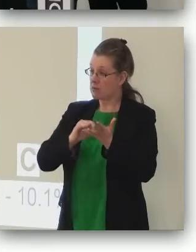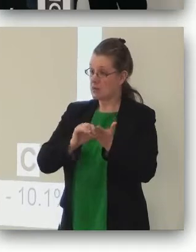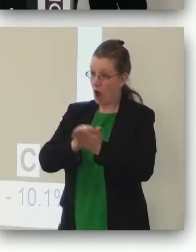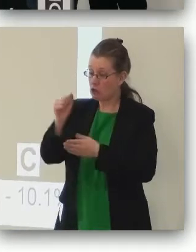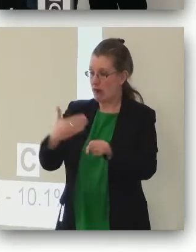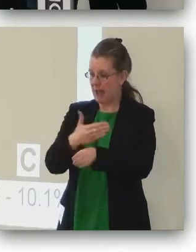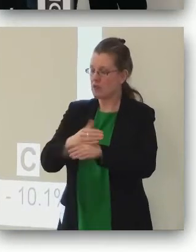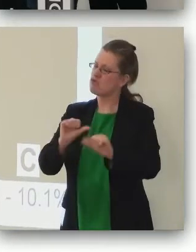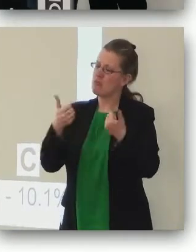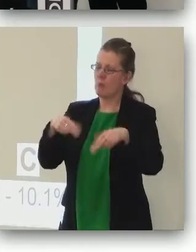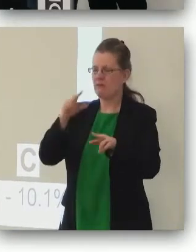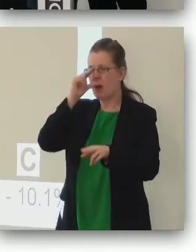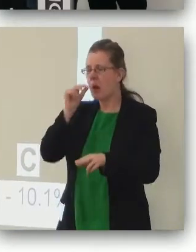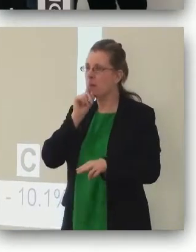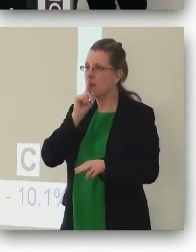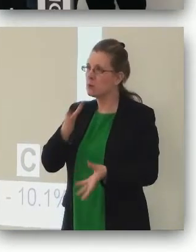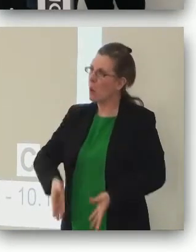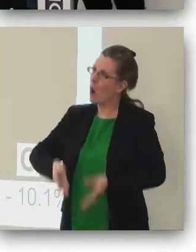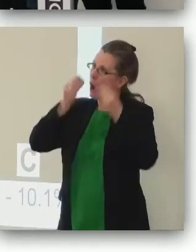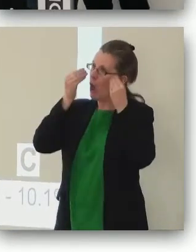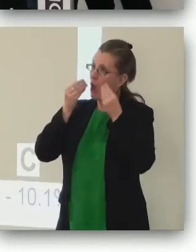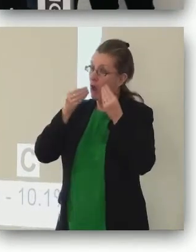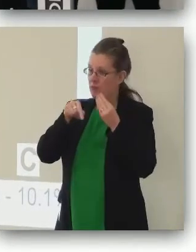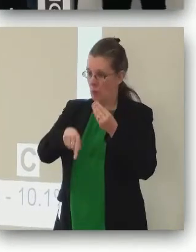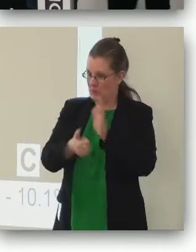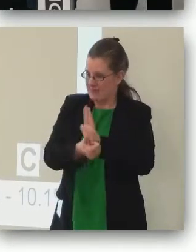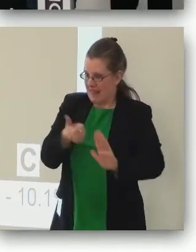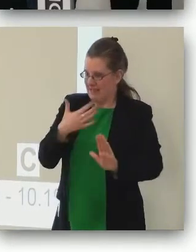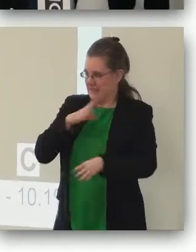young people to learn some of the essential skills they'll need.